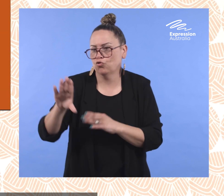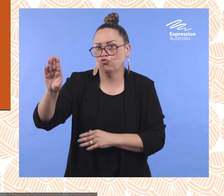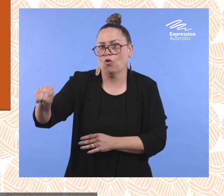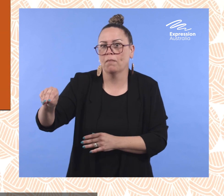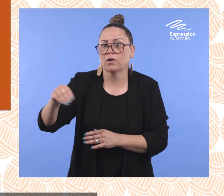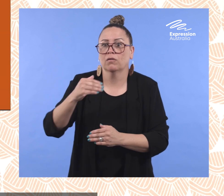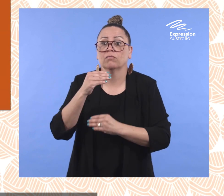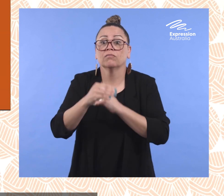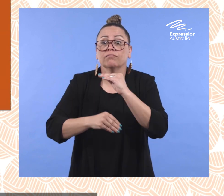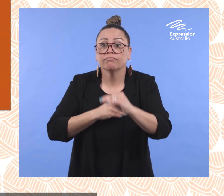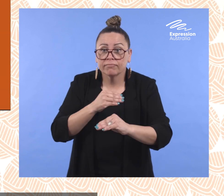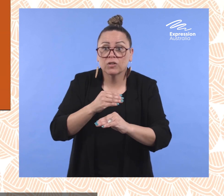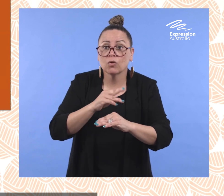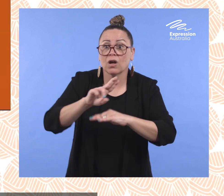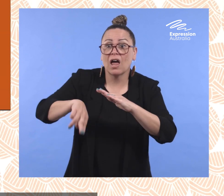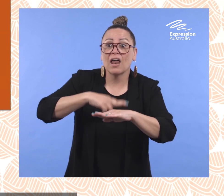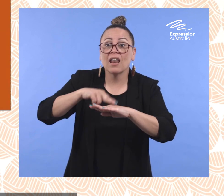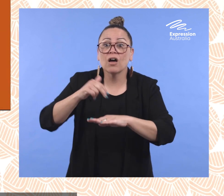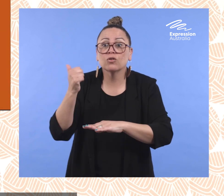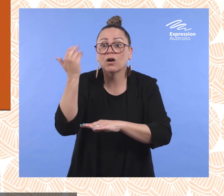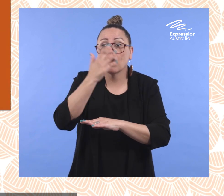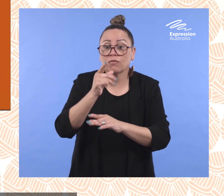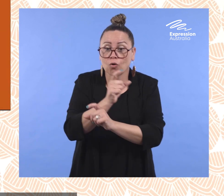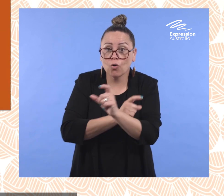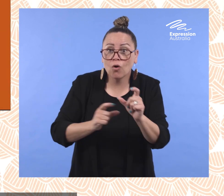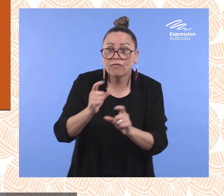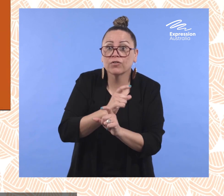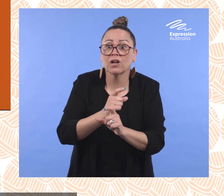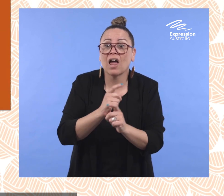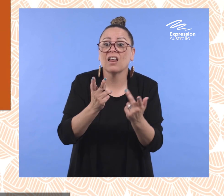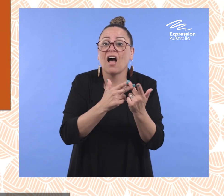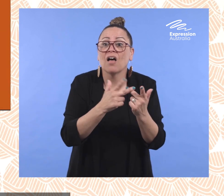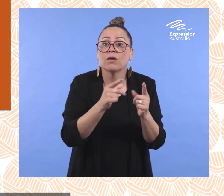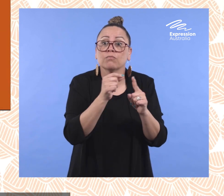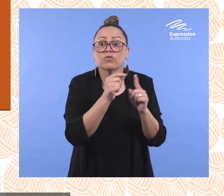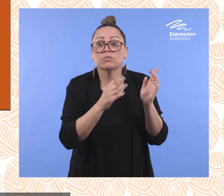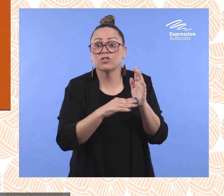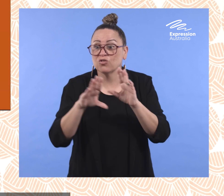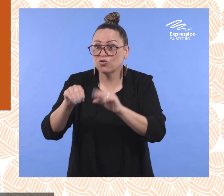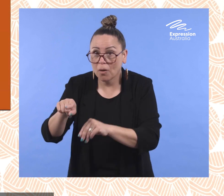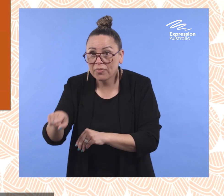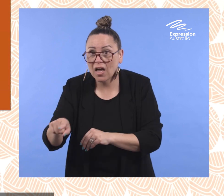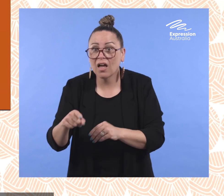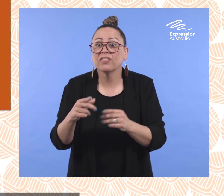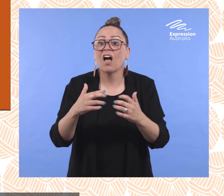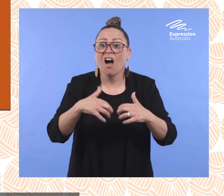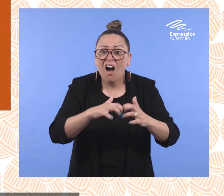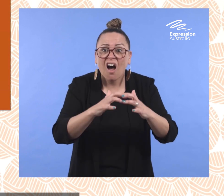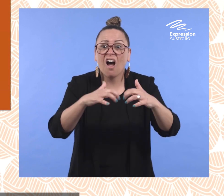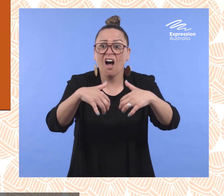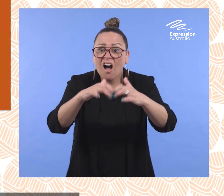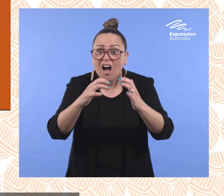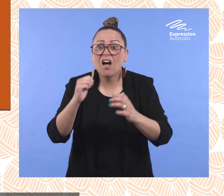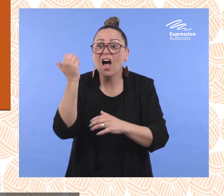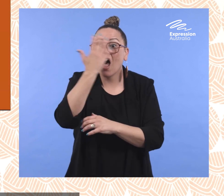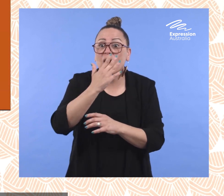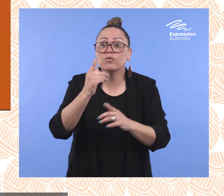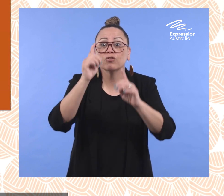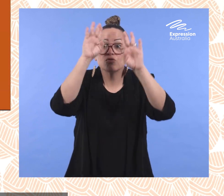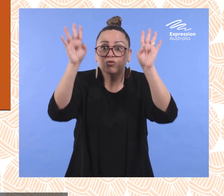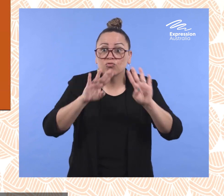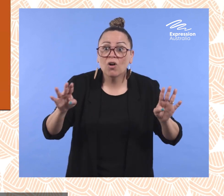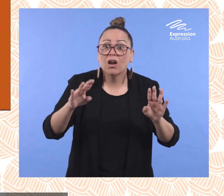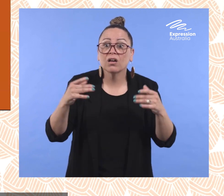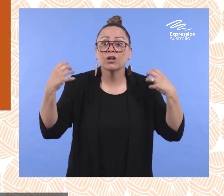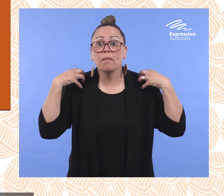it with the National Aboriginal Conference until Bob Hawke got rid of that. And then there was nothing. And then Bob Hawke set up the Aboriginal and Torres